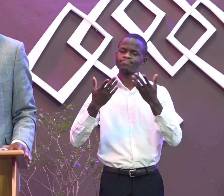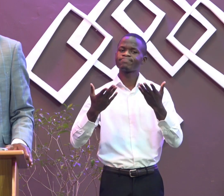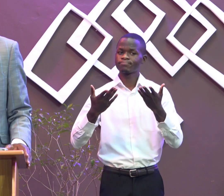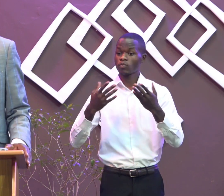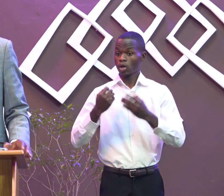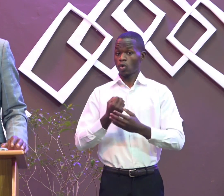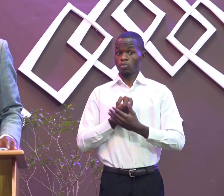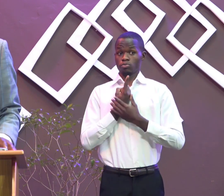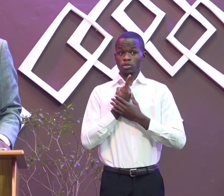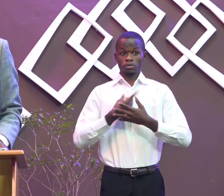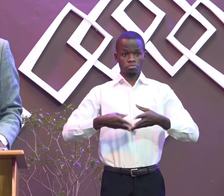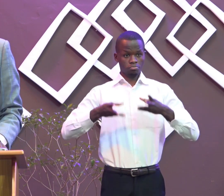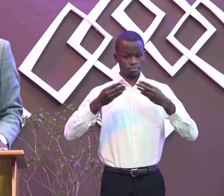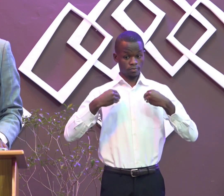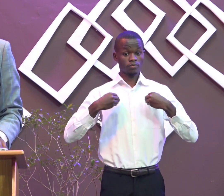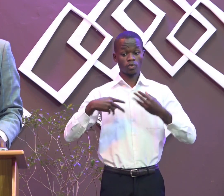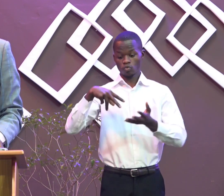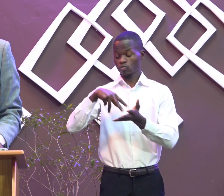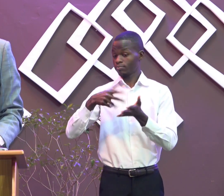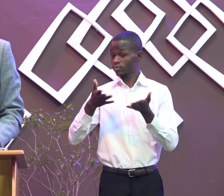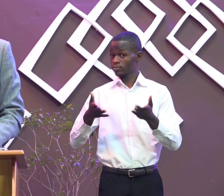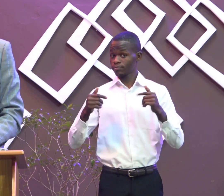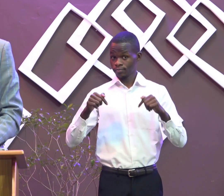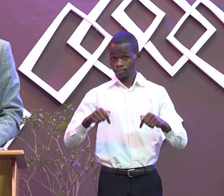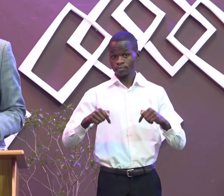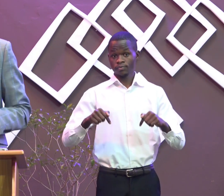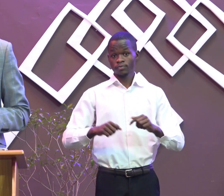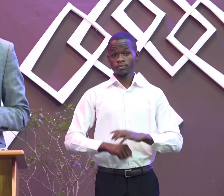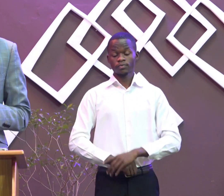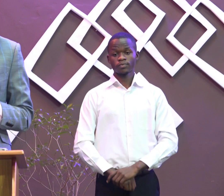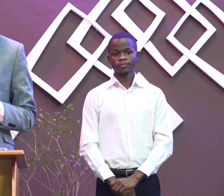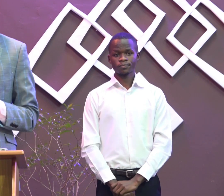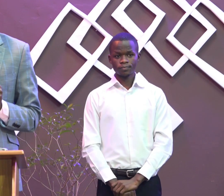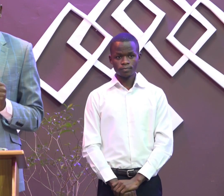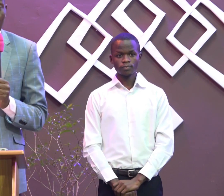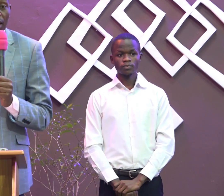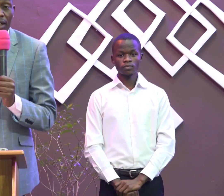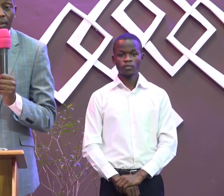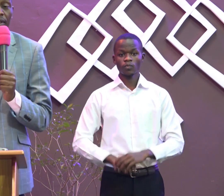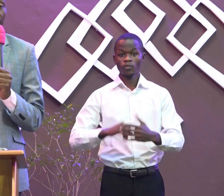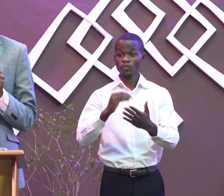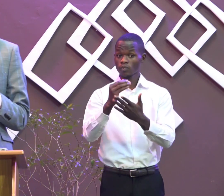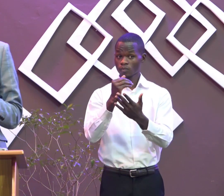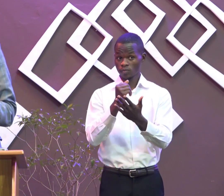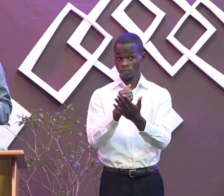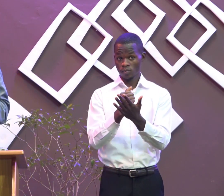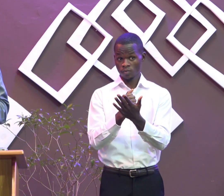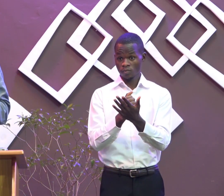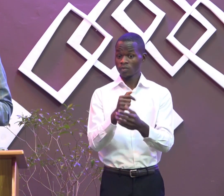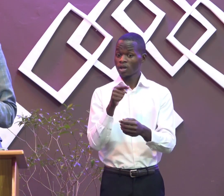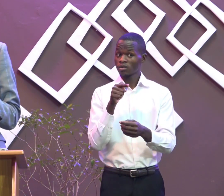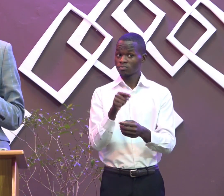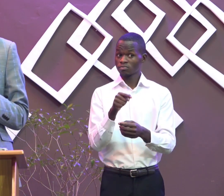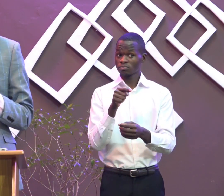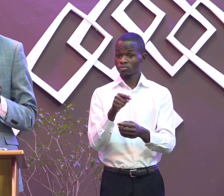ogumpeereddwa okuyimirira wano. And for the opportunity given to me to stand here. Kubanga buno ng'obuweereza